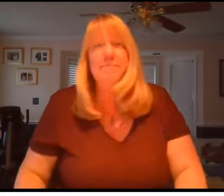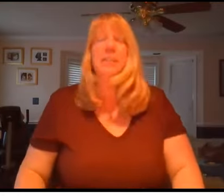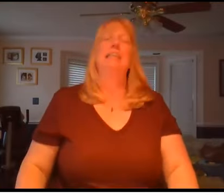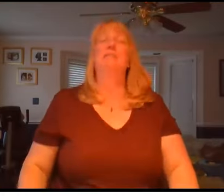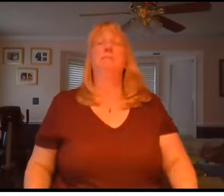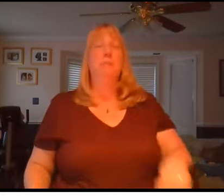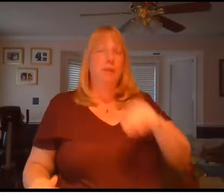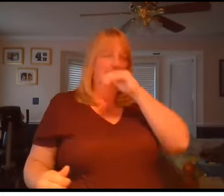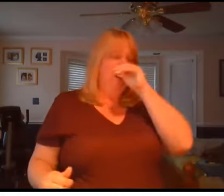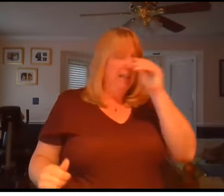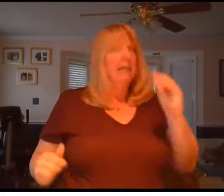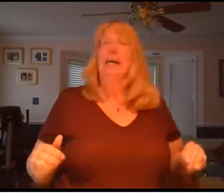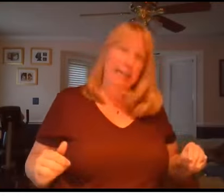She really signed